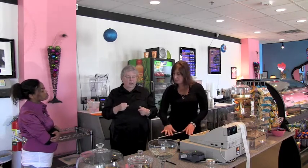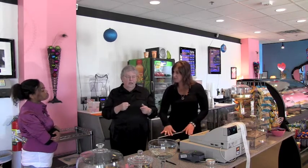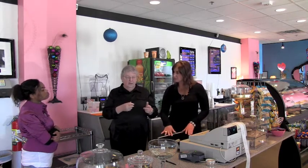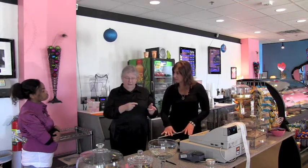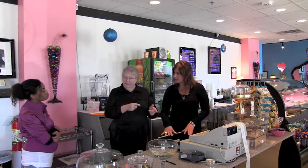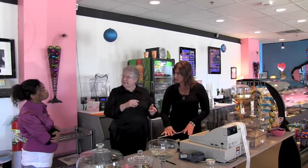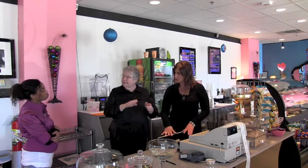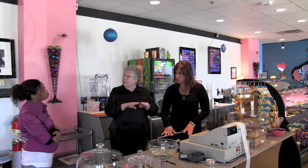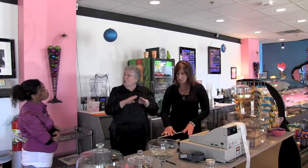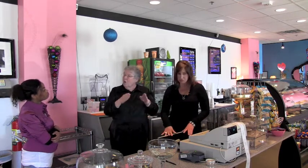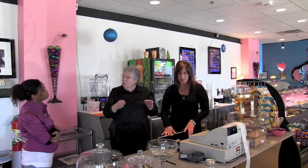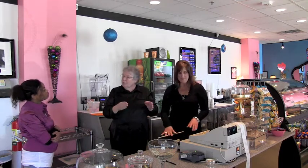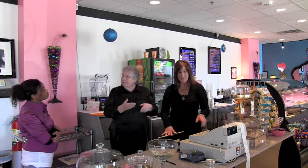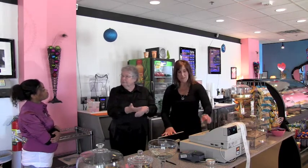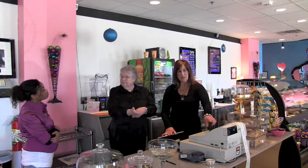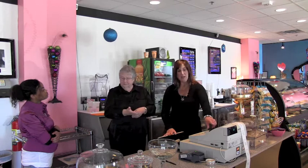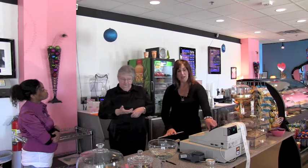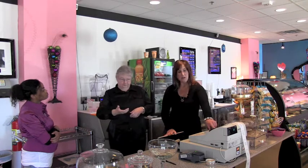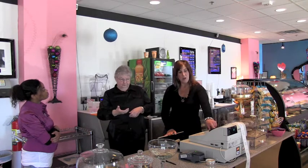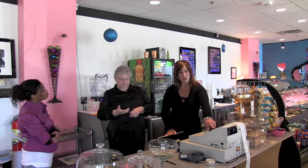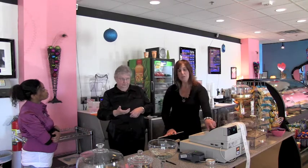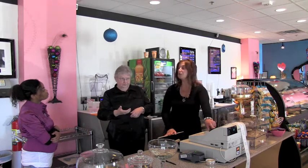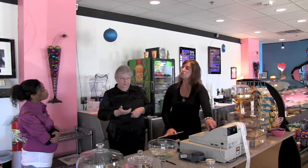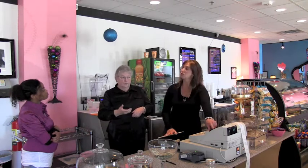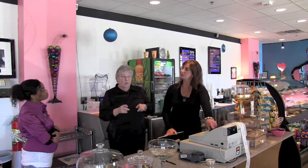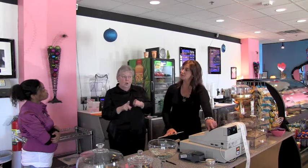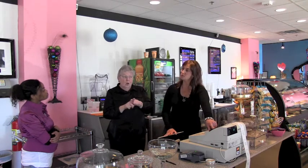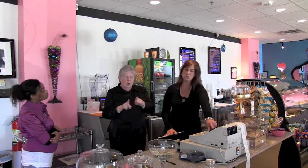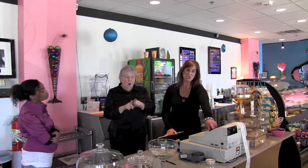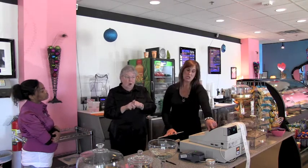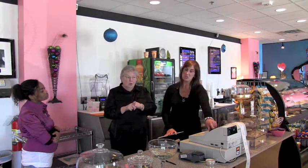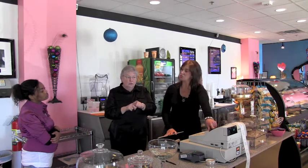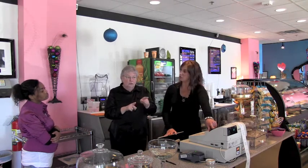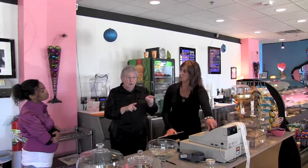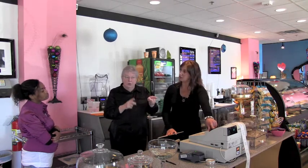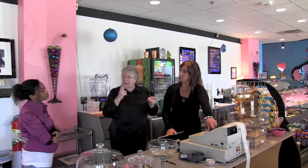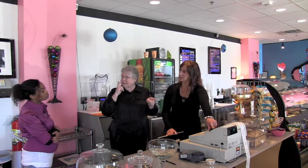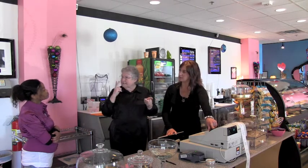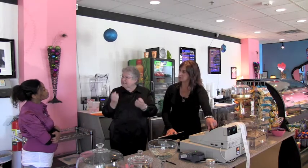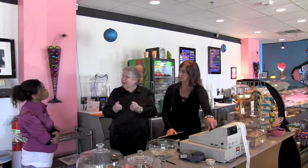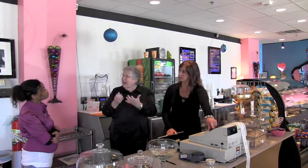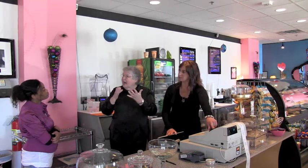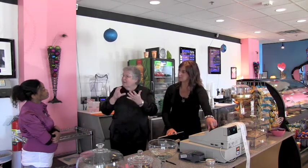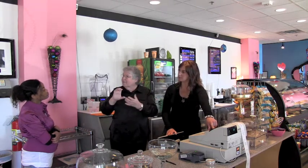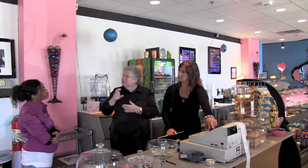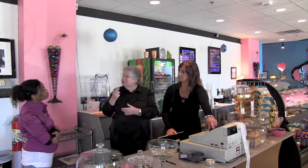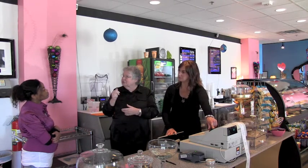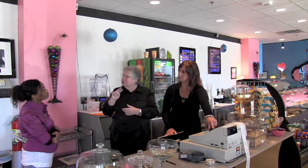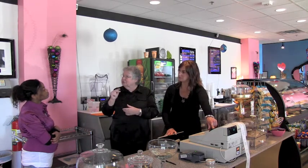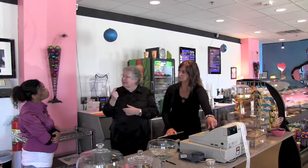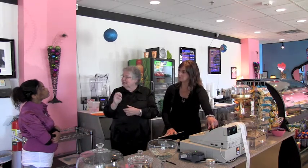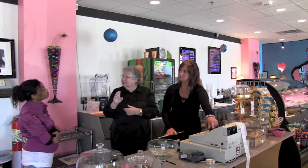that opens the register, and it also shows me what change I owe the customer.